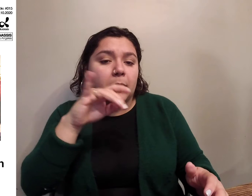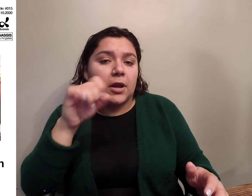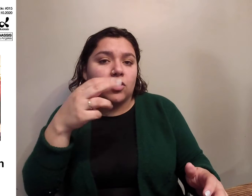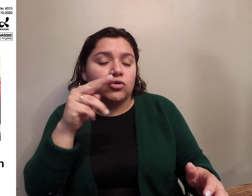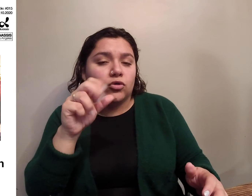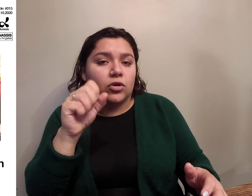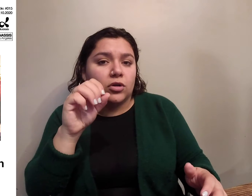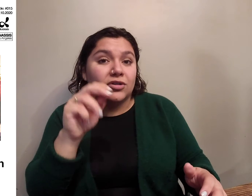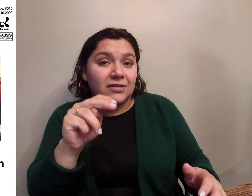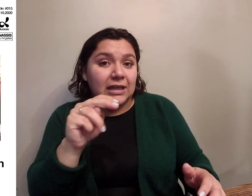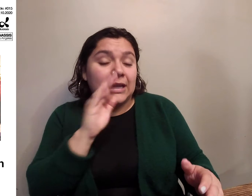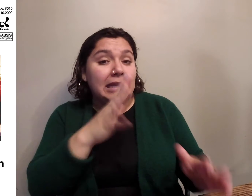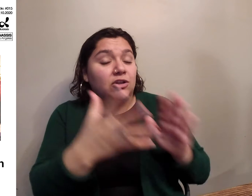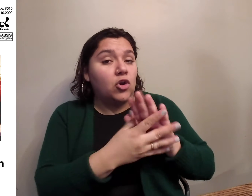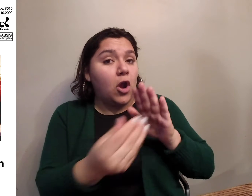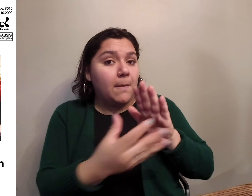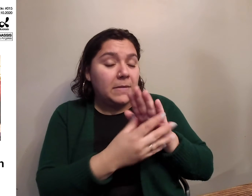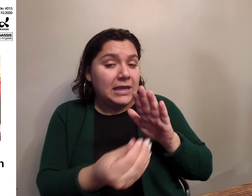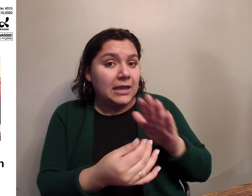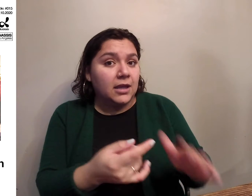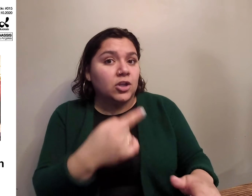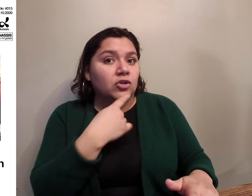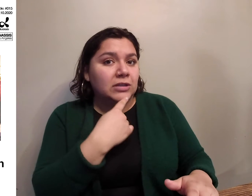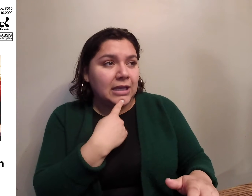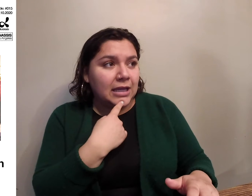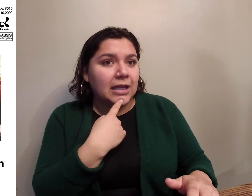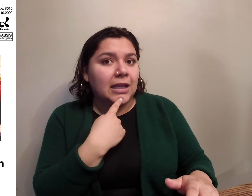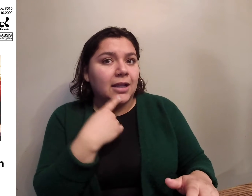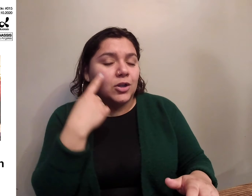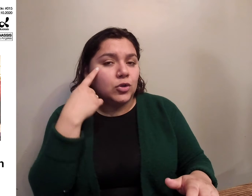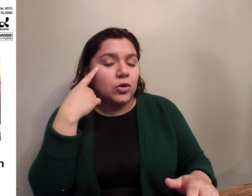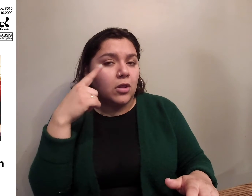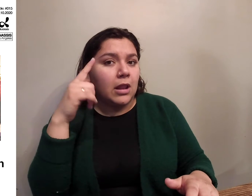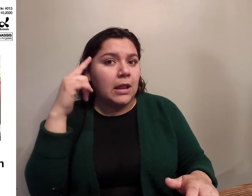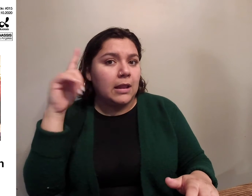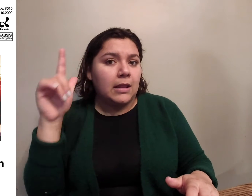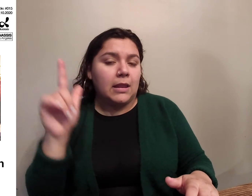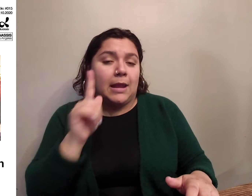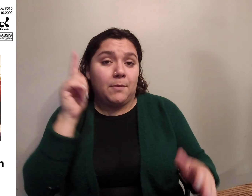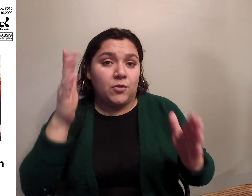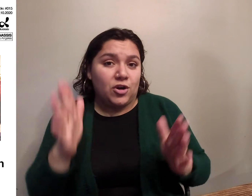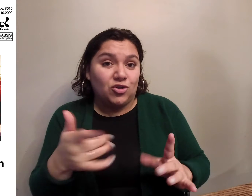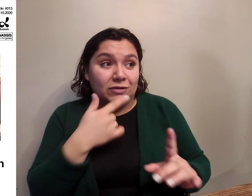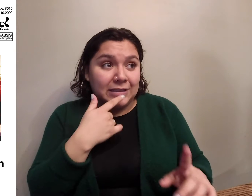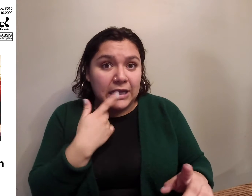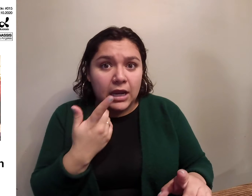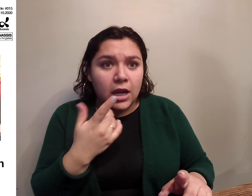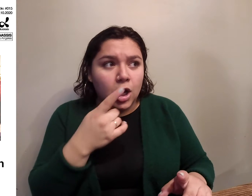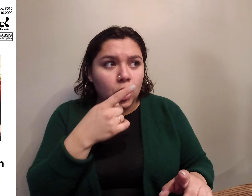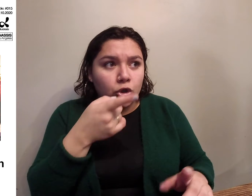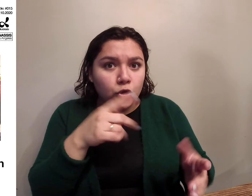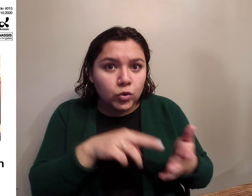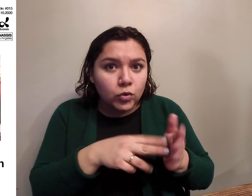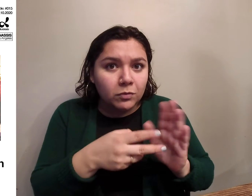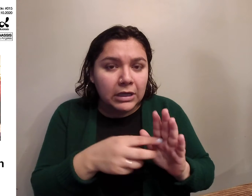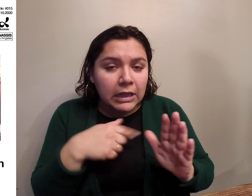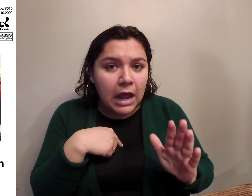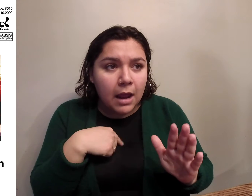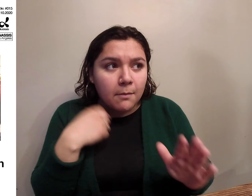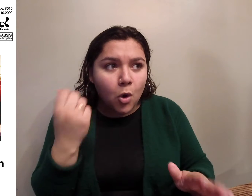was Ben Jonson's copy. And you said to the librarian, you said, "Do you mean to say that